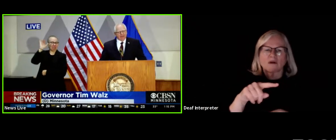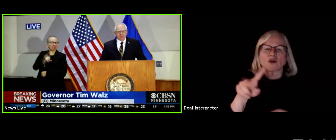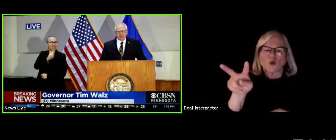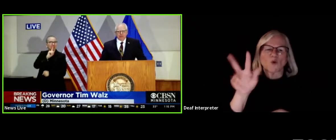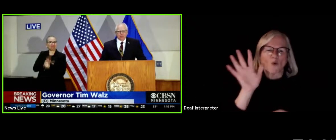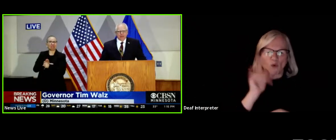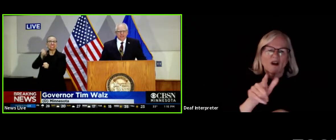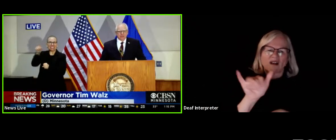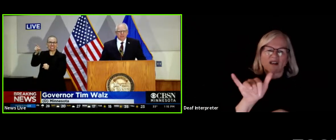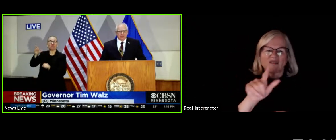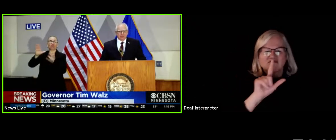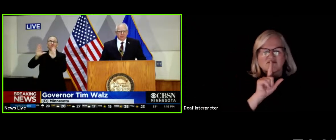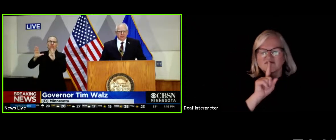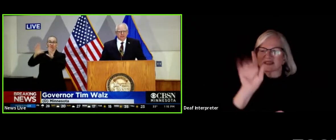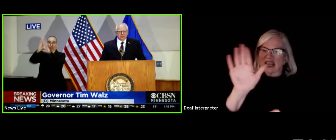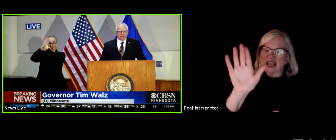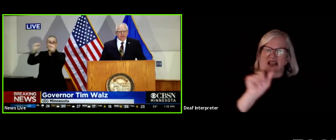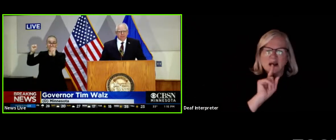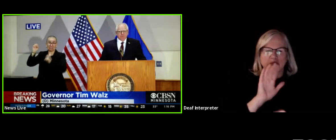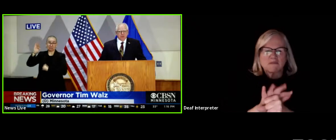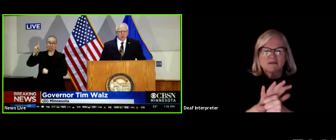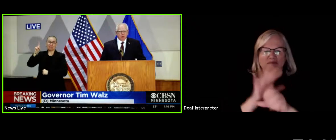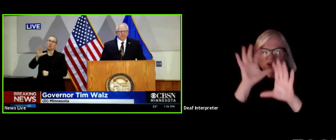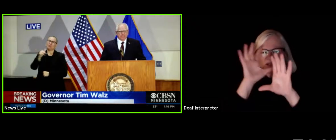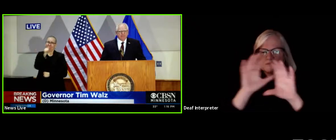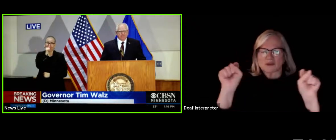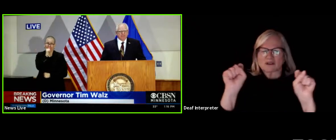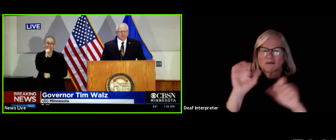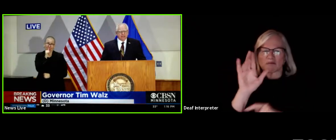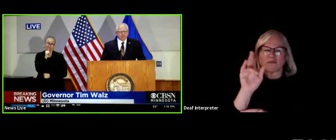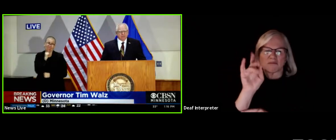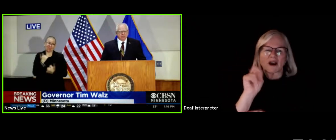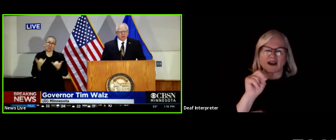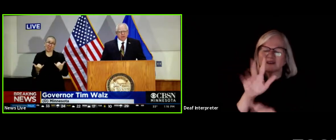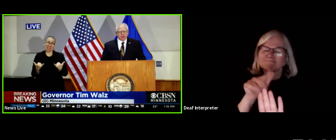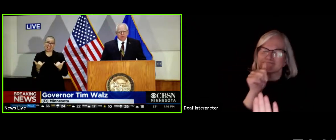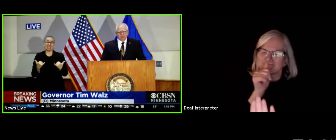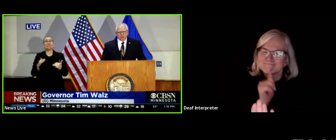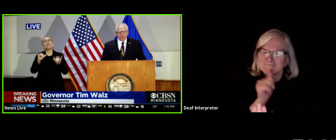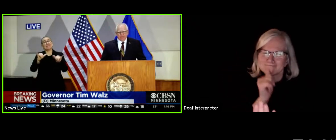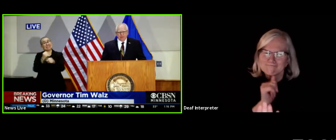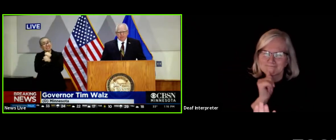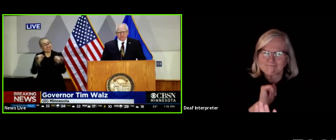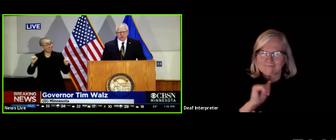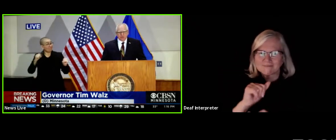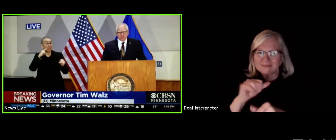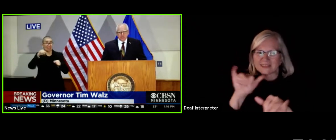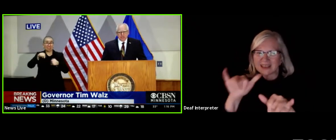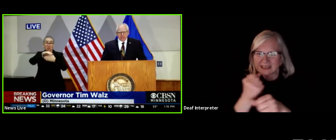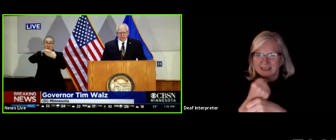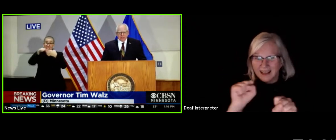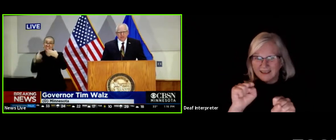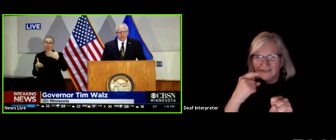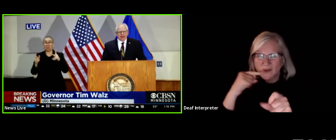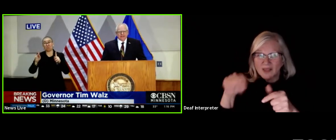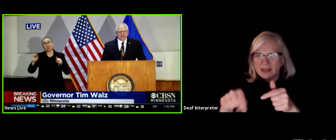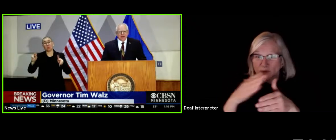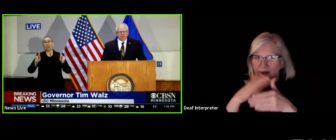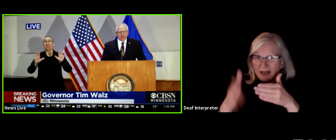going to have to be a little patient because there's things to be done. So we'll be safe. Stay safe this weekend, Minnesotans.